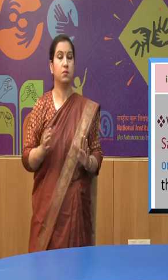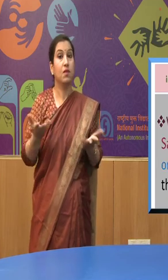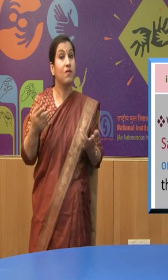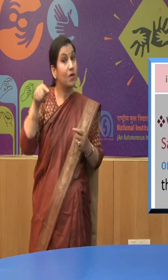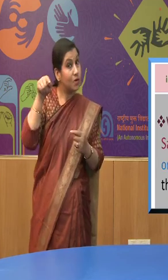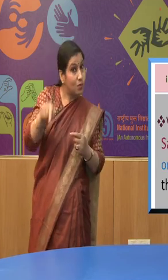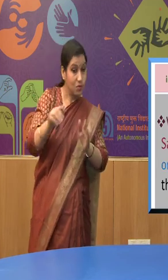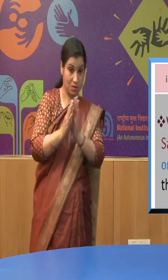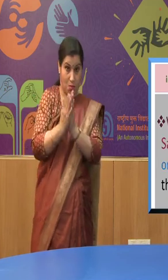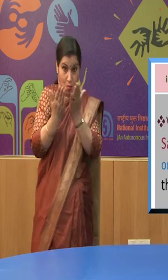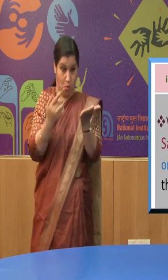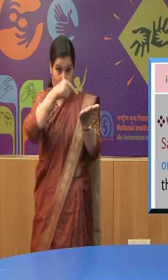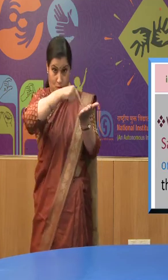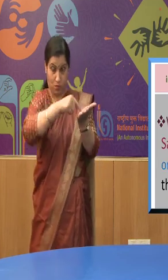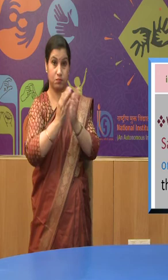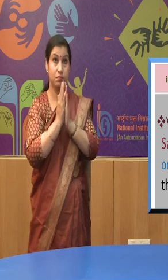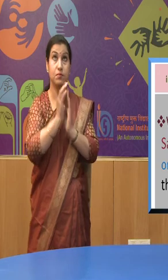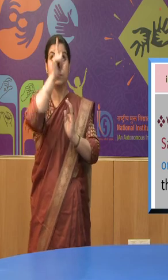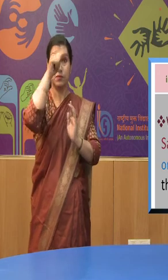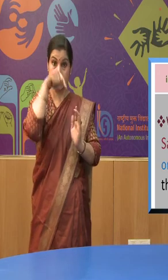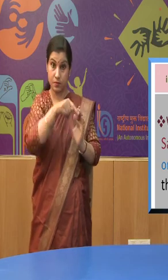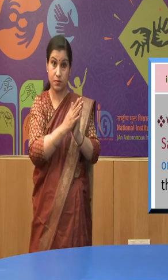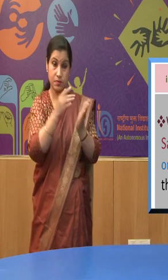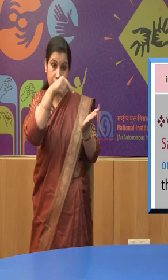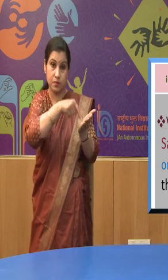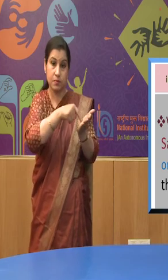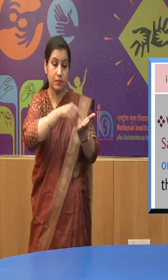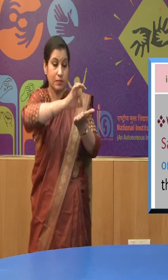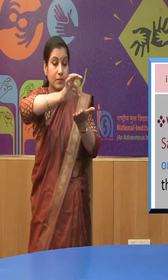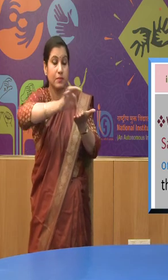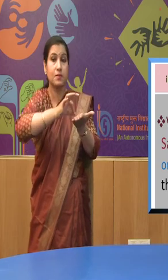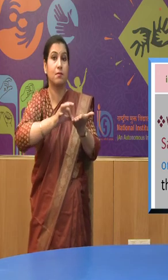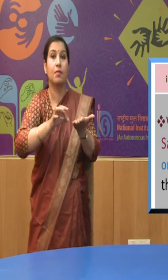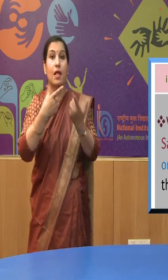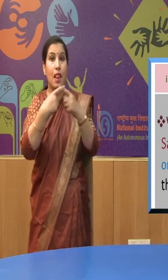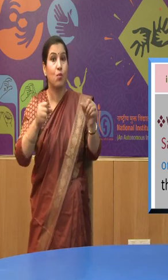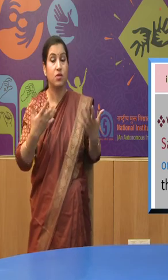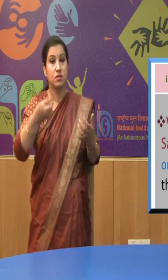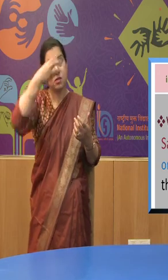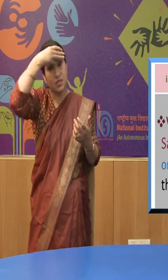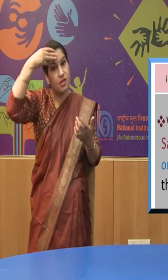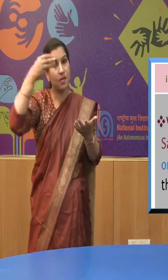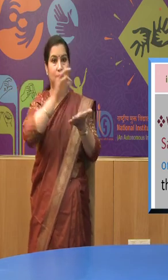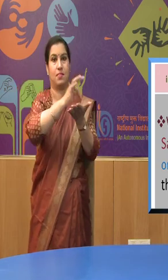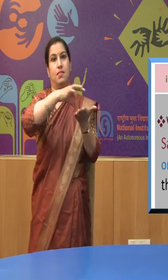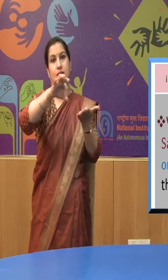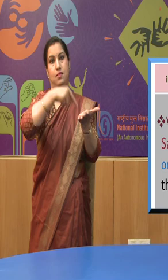Because those religious books were written in Sanskrit language and